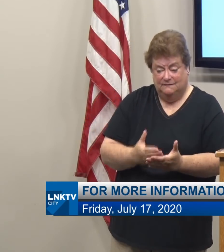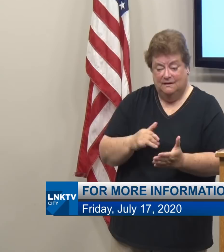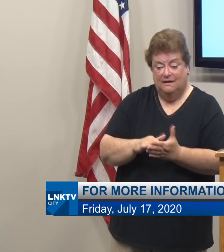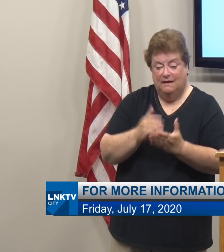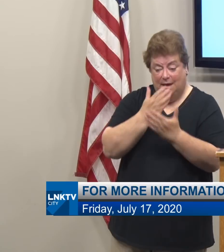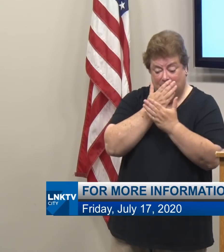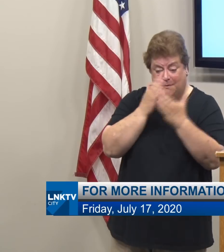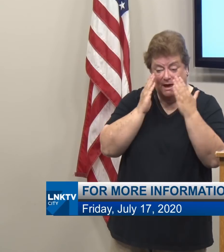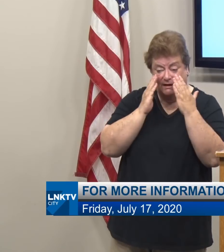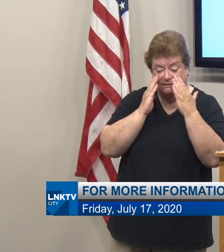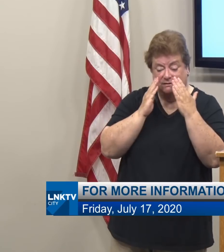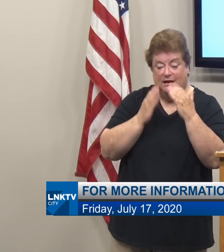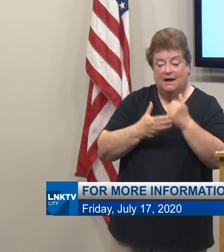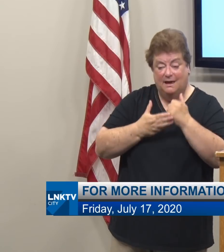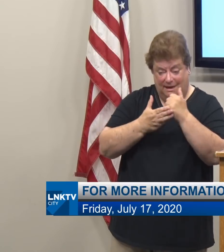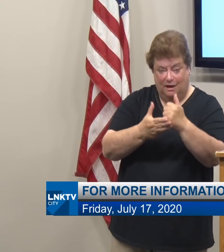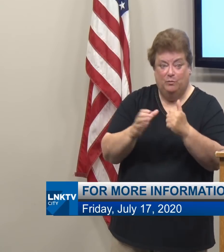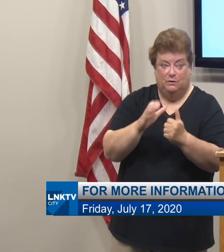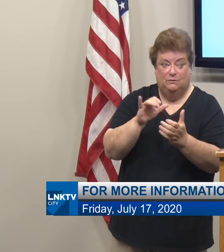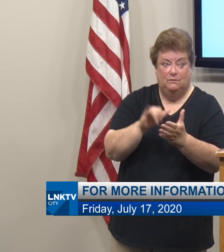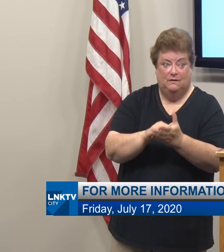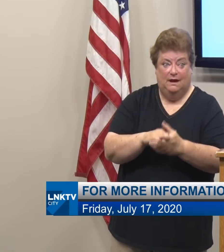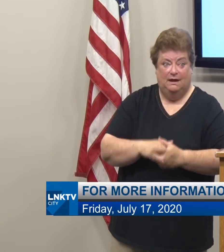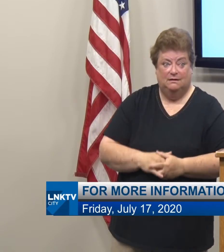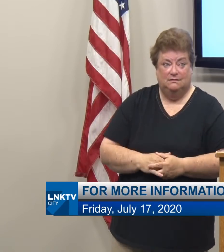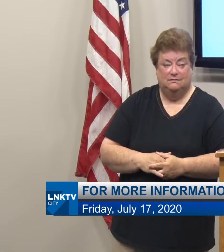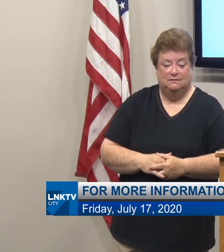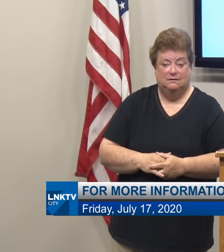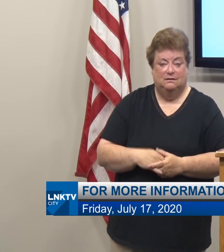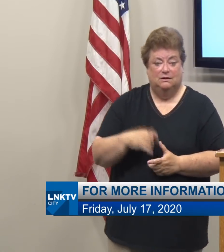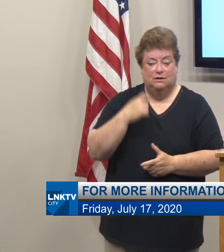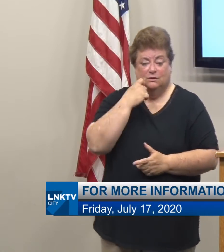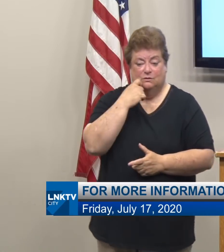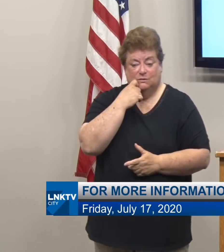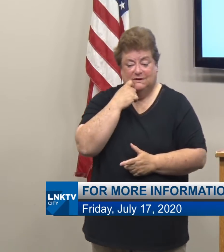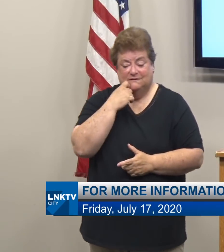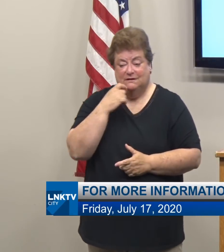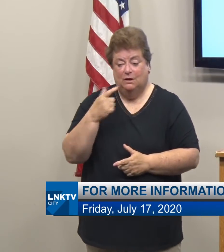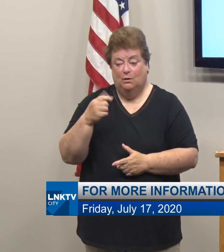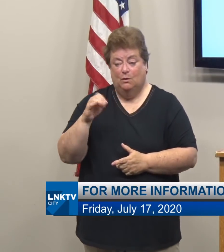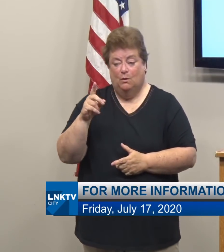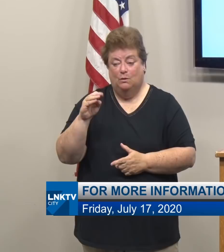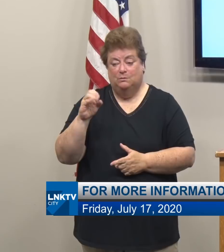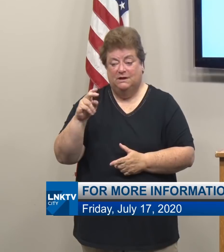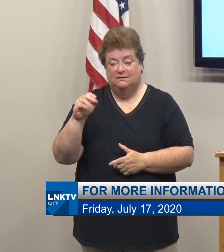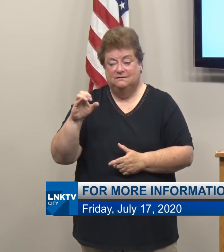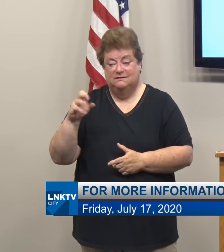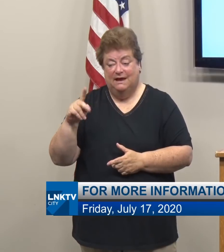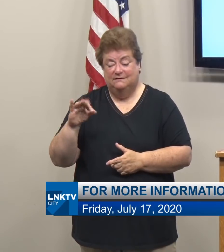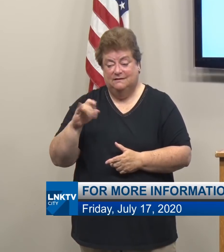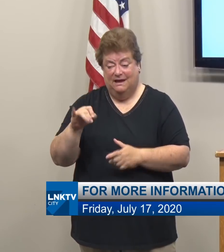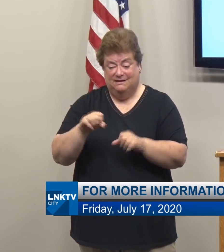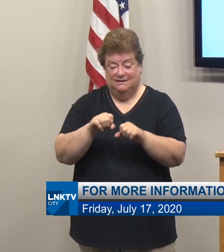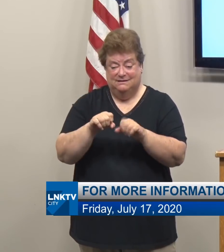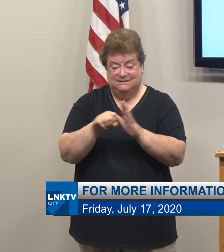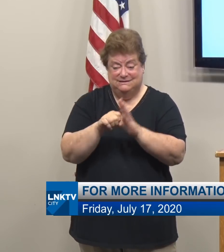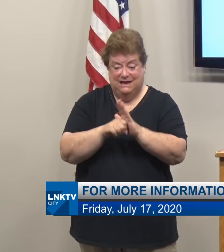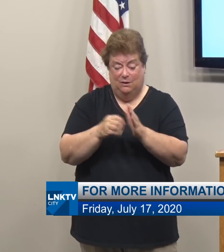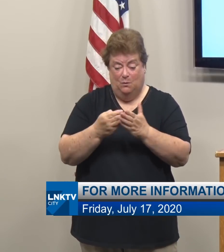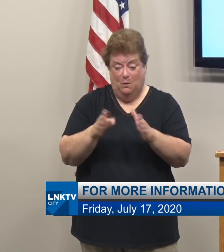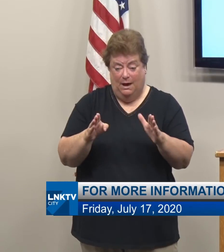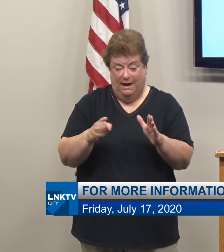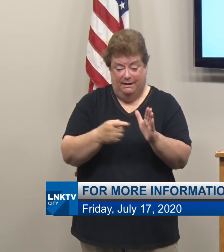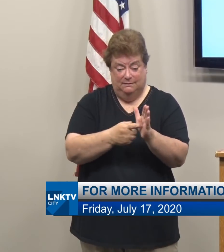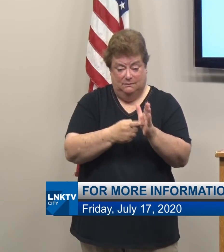mask mandates help do that. A recent Goldman Sachs study showed that a statewide mask mandated